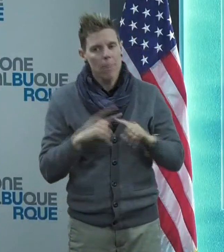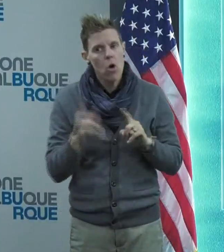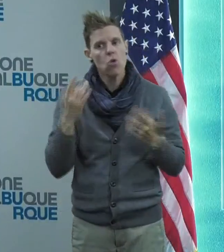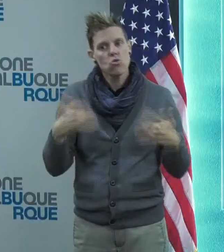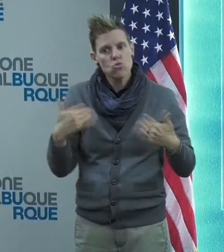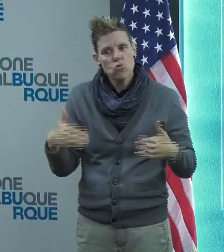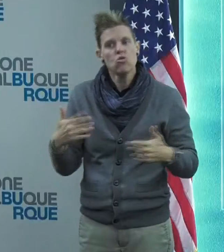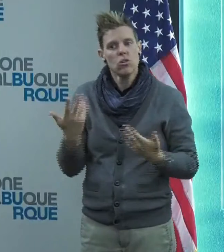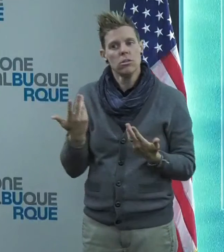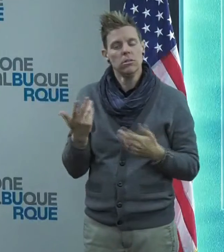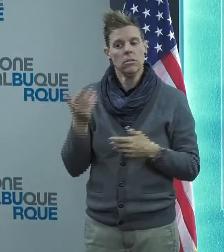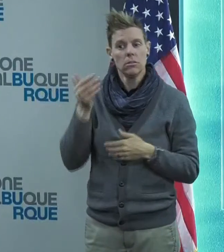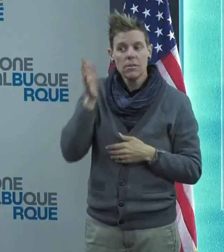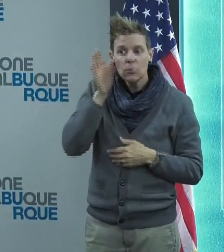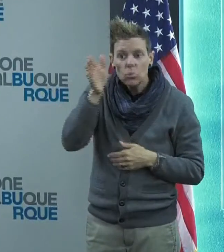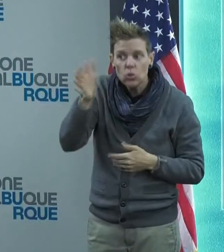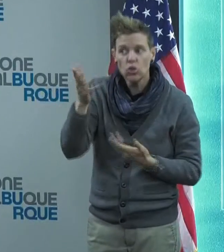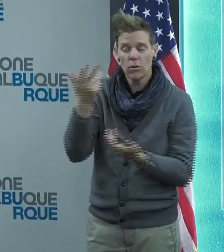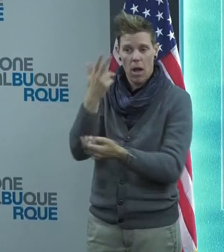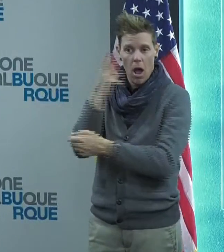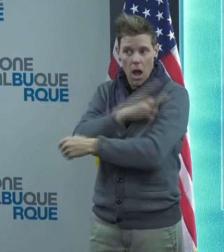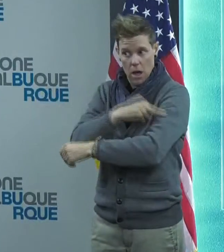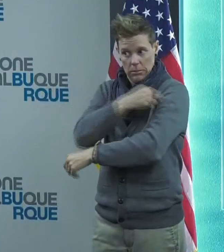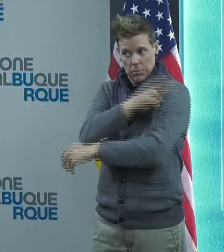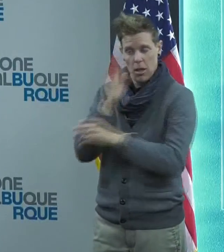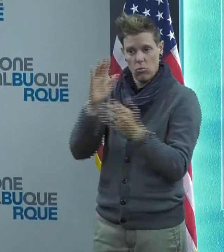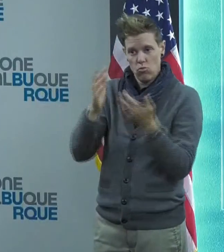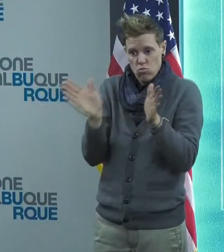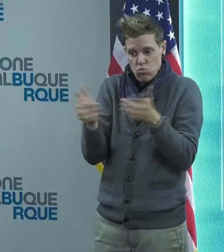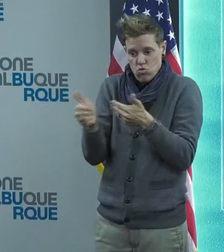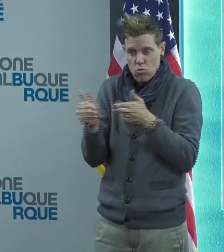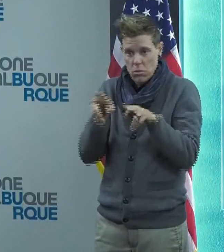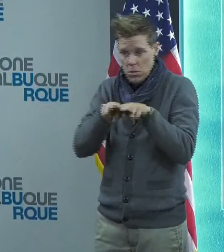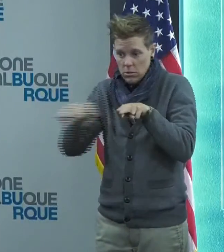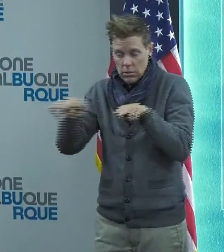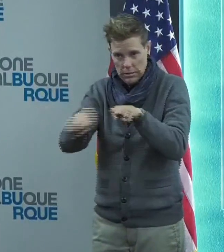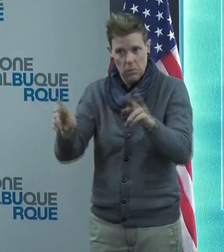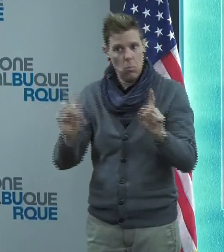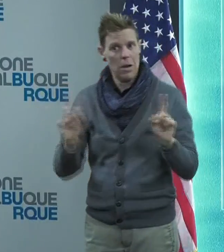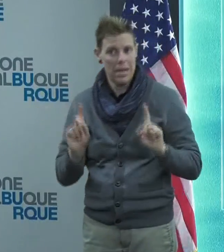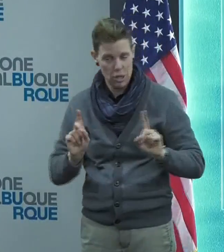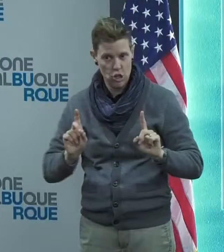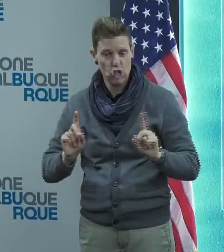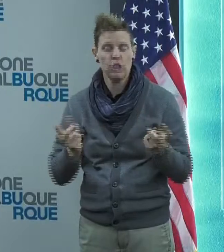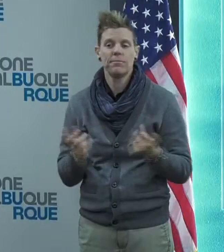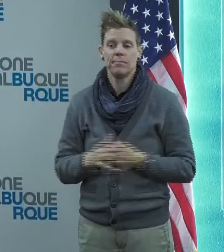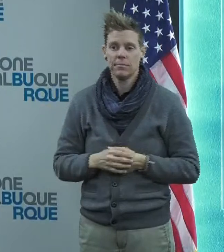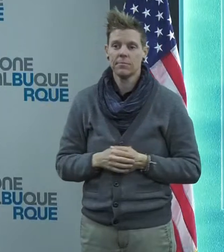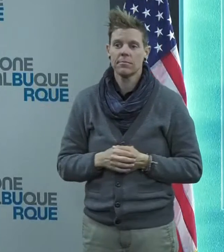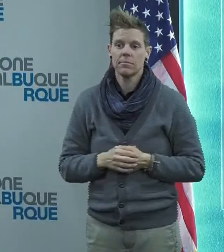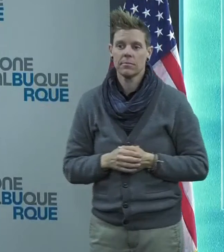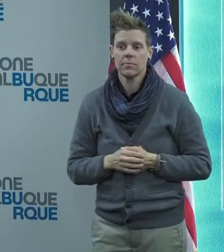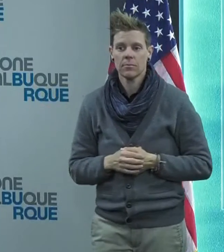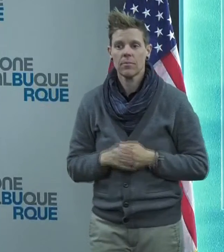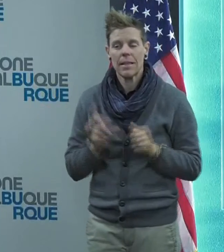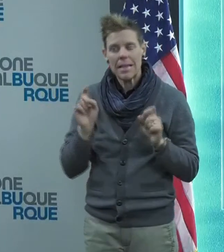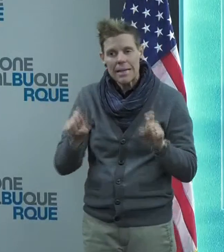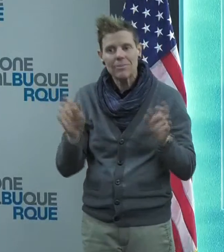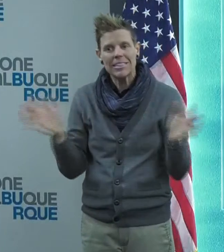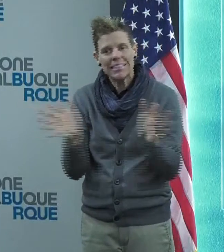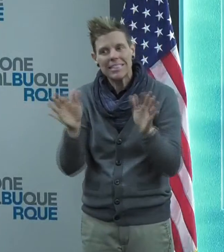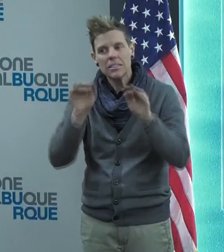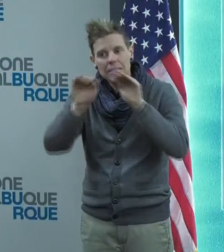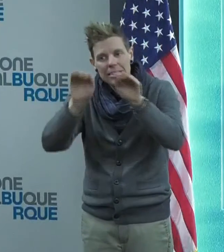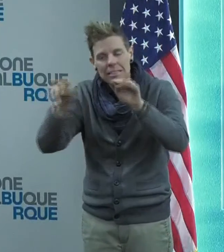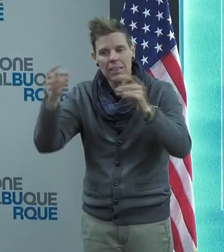an eventual potential outcome if we go in that wrong direction. So, we're going to continue to urge people to think about those consequences. Think